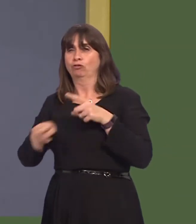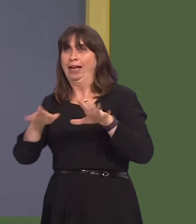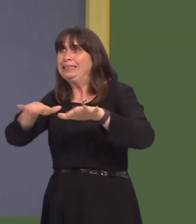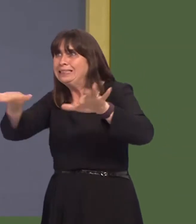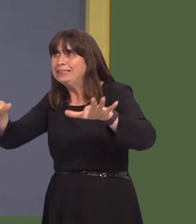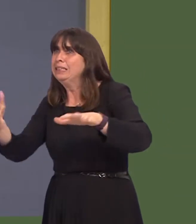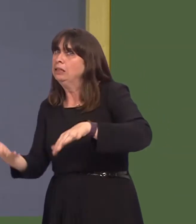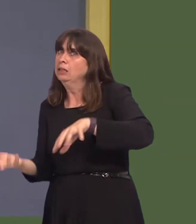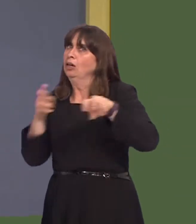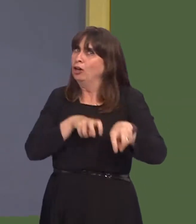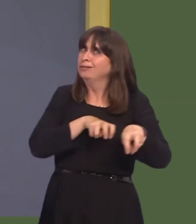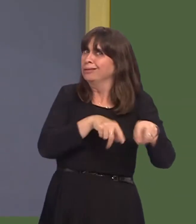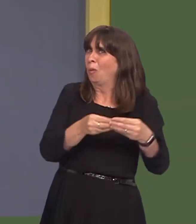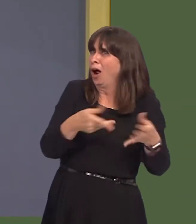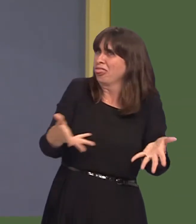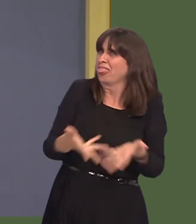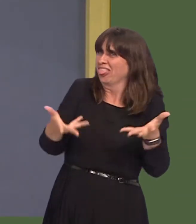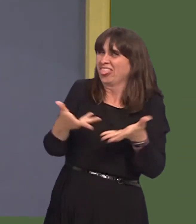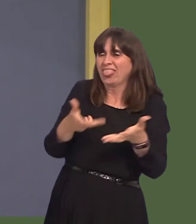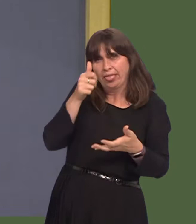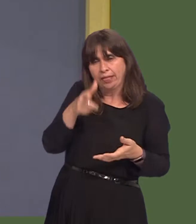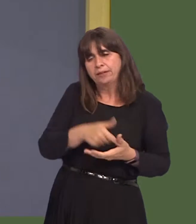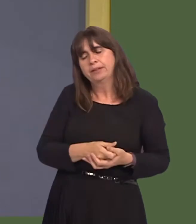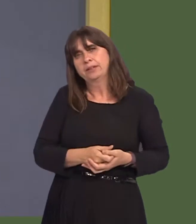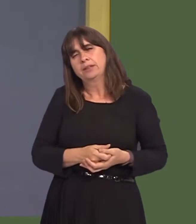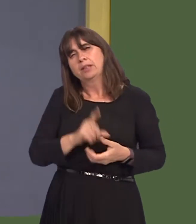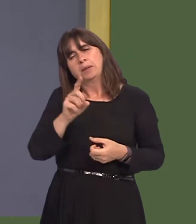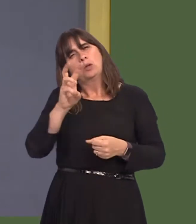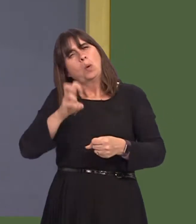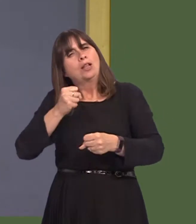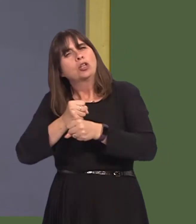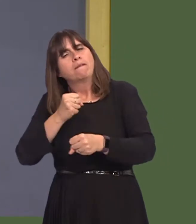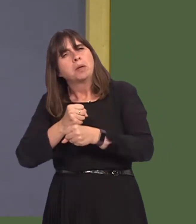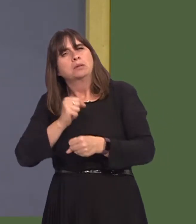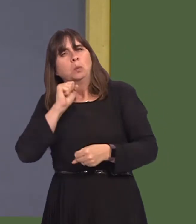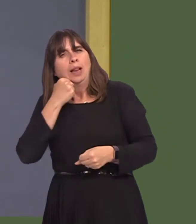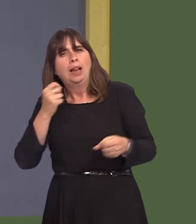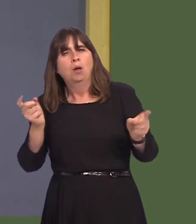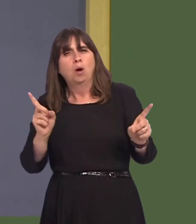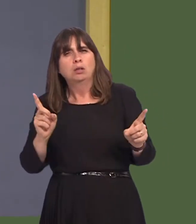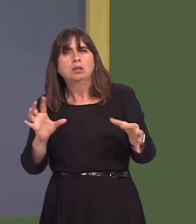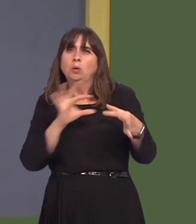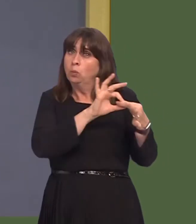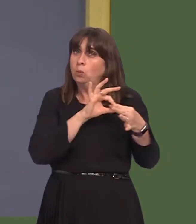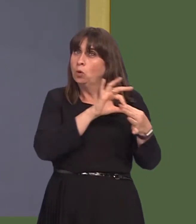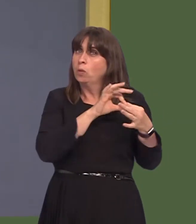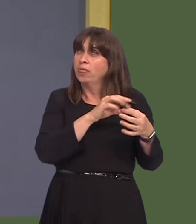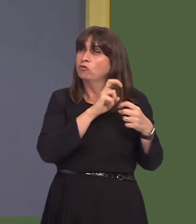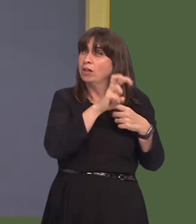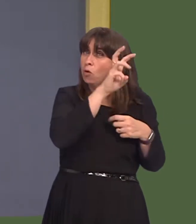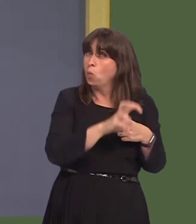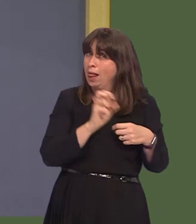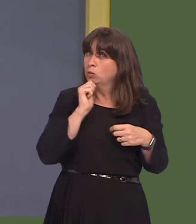we need. But I just wondered what work the Welsh Government's doing in conjunction with Transport for Wales